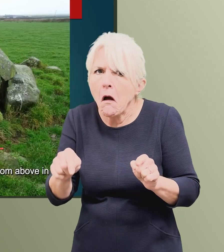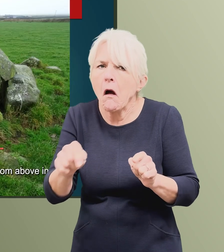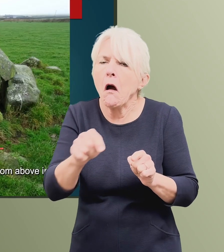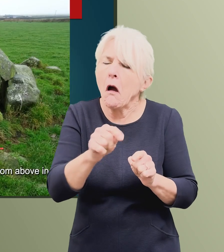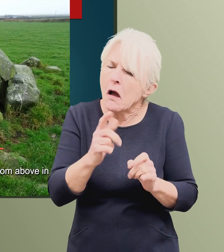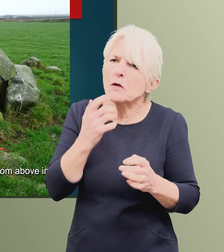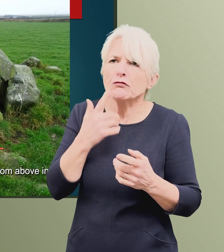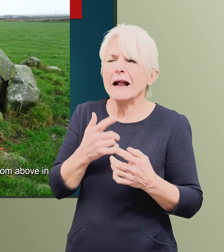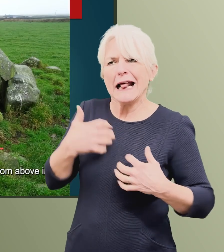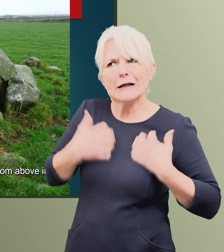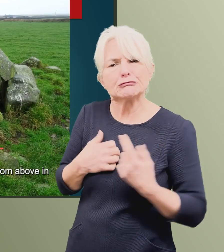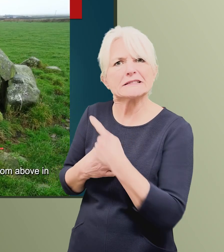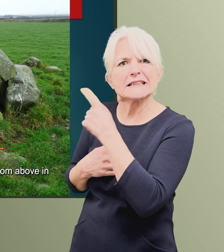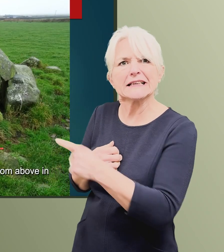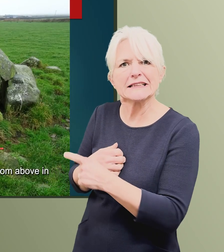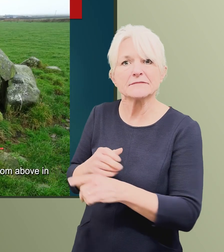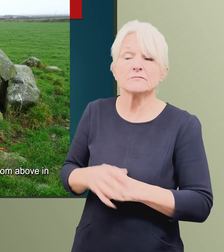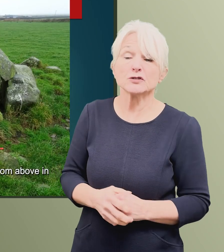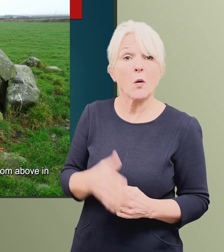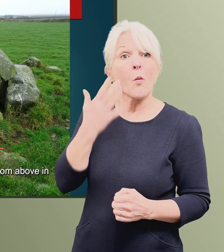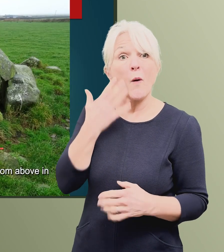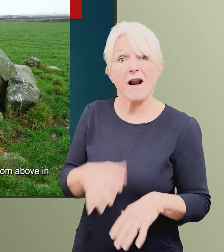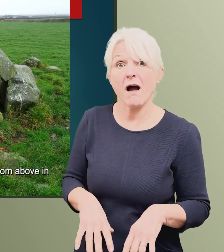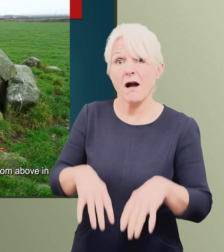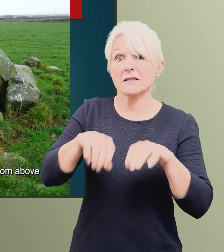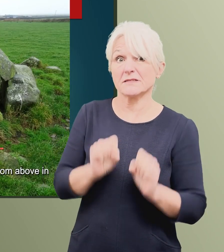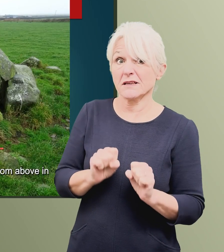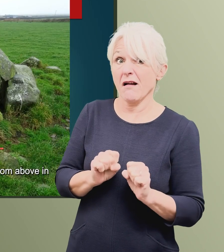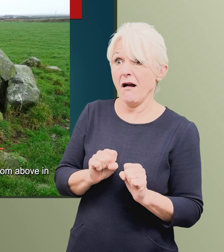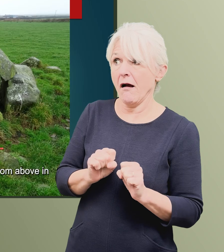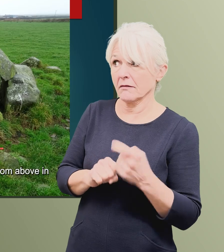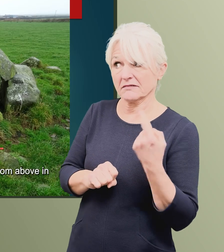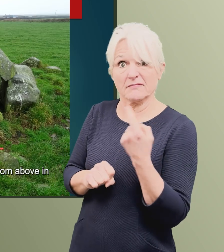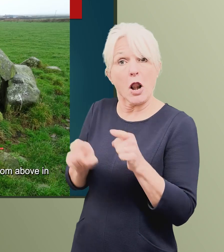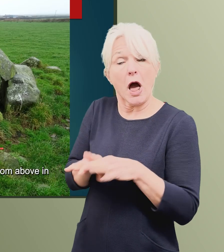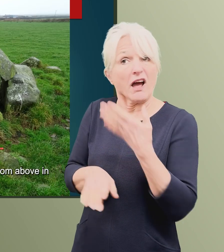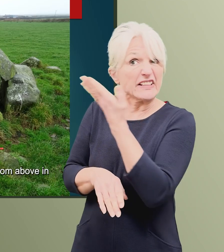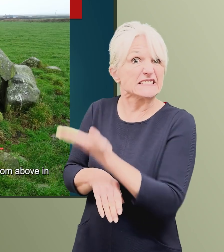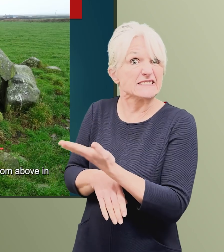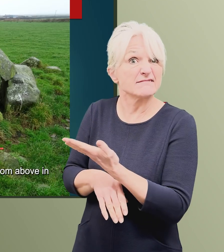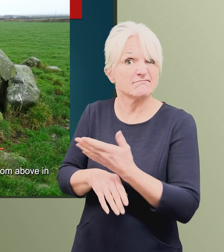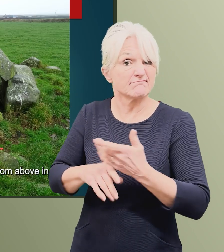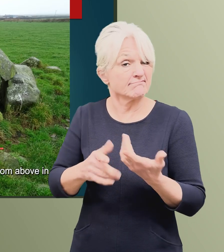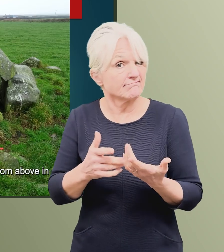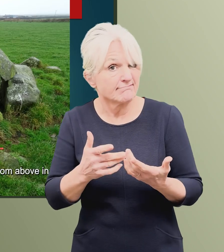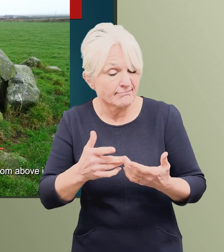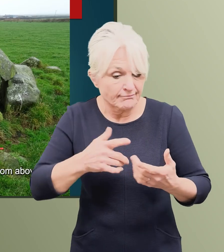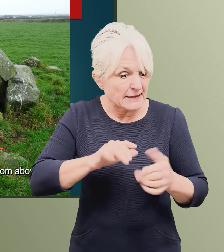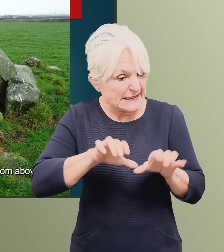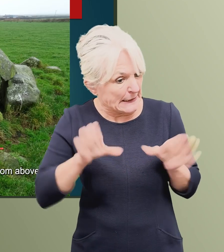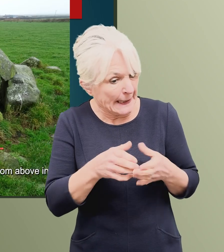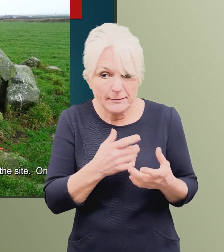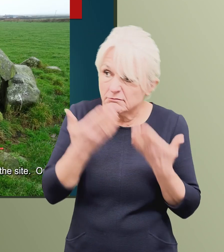sort of yields when you're looking at it from above in particular. So this